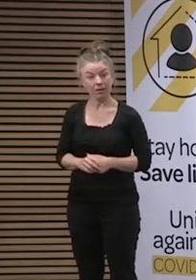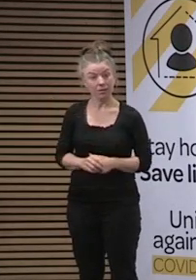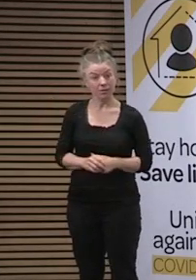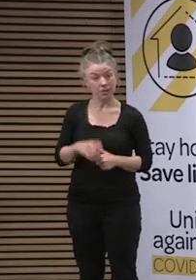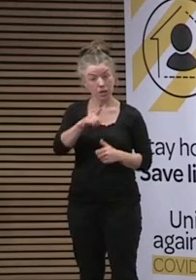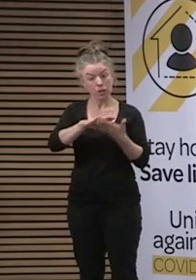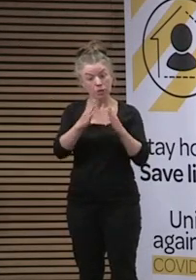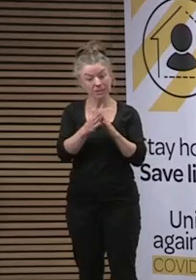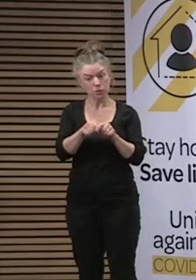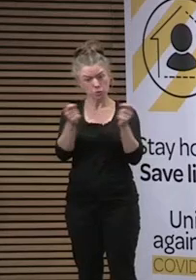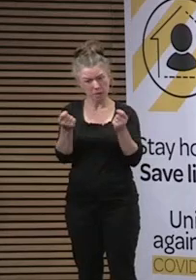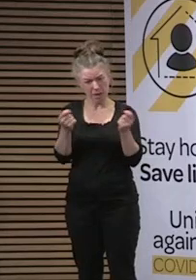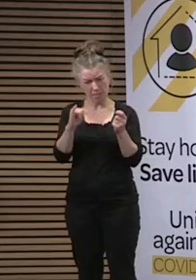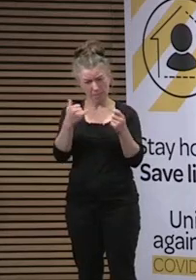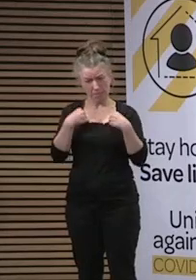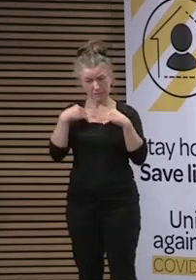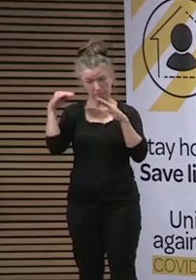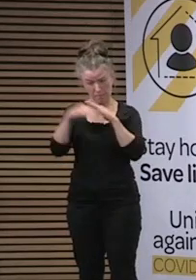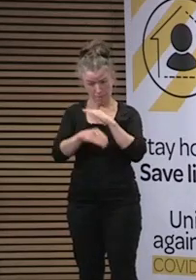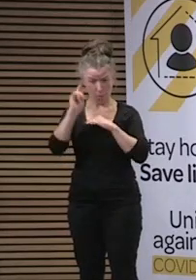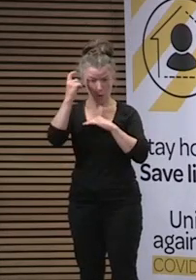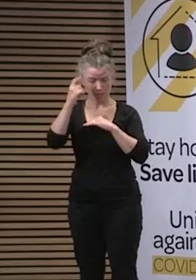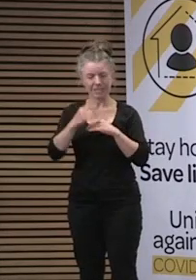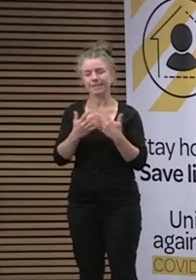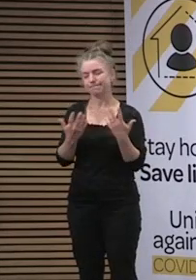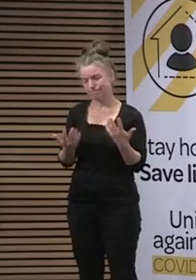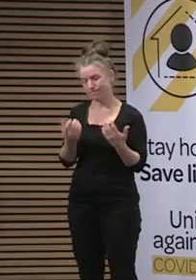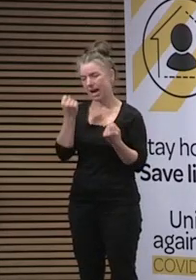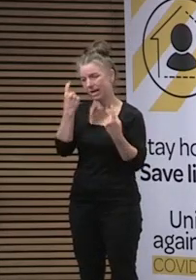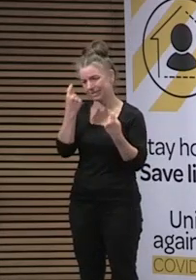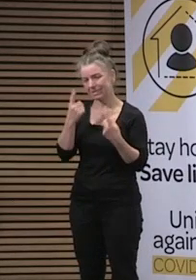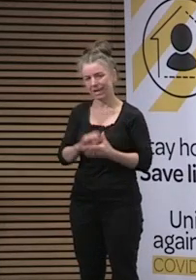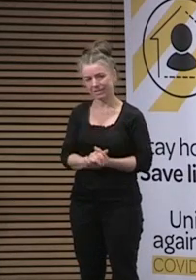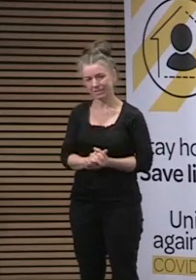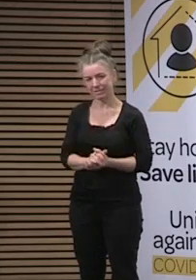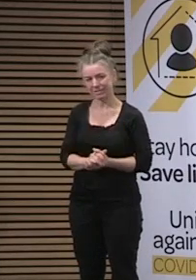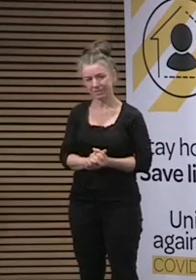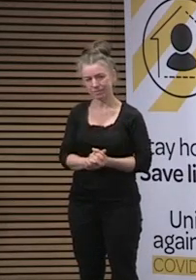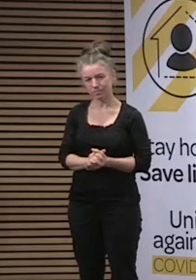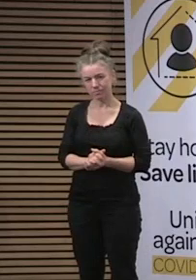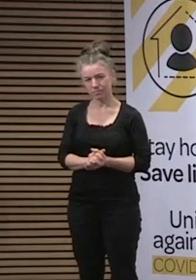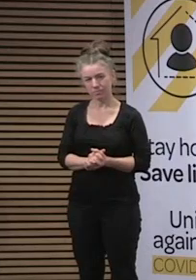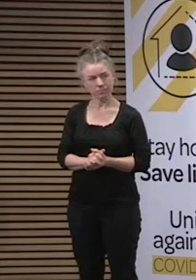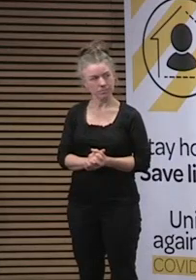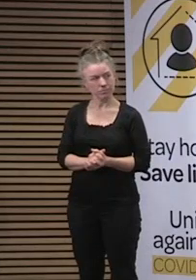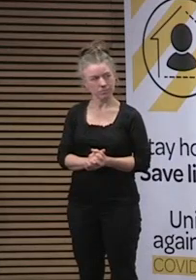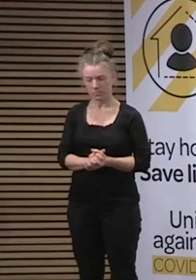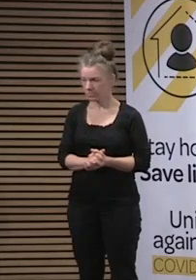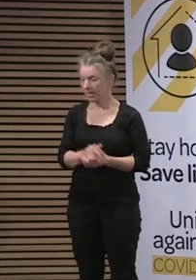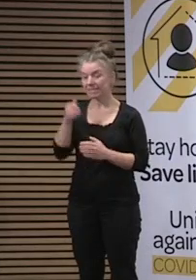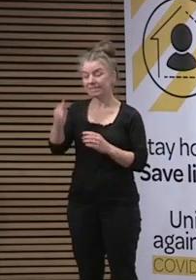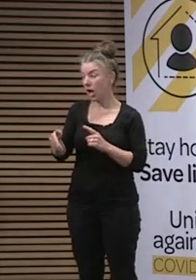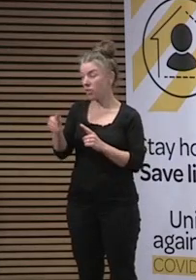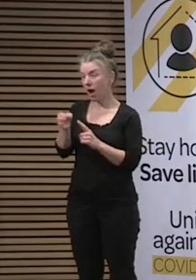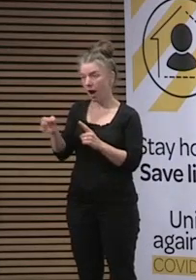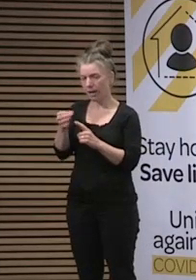newspapers particularly survive? Yeah, and so that's why I understand in the South they made their own decision to